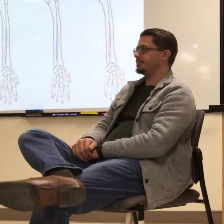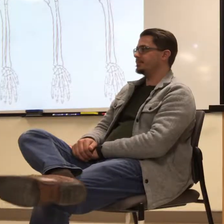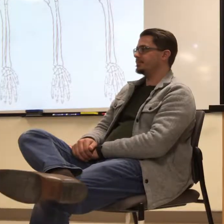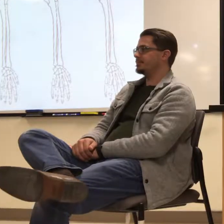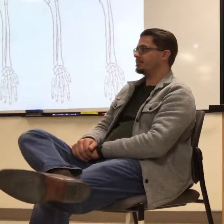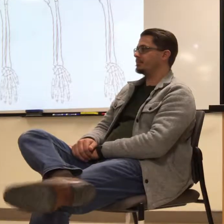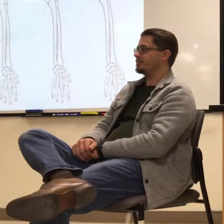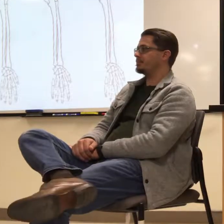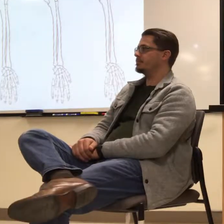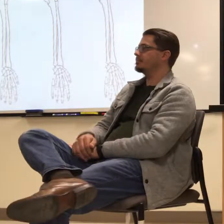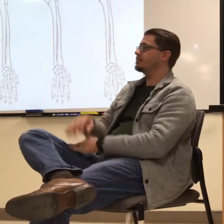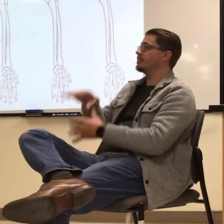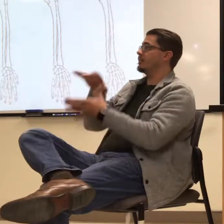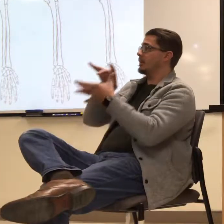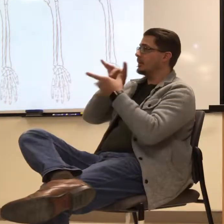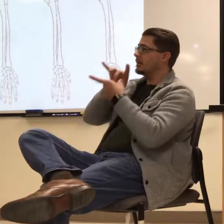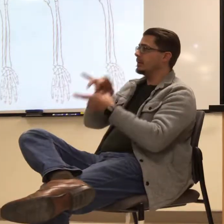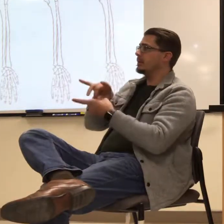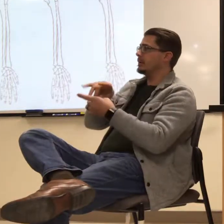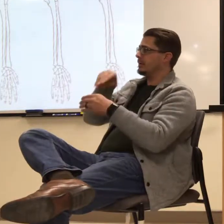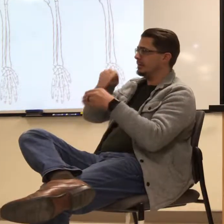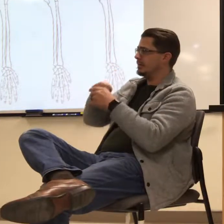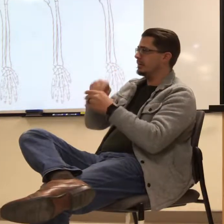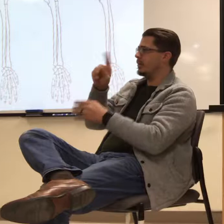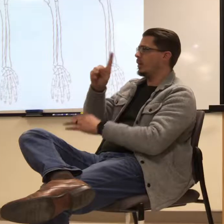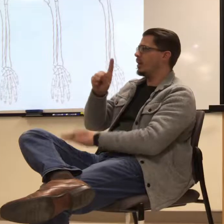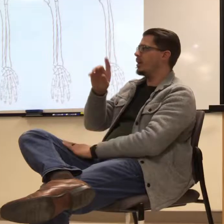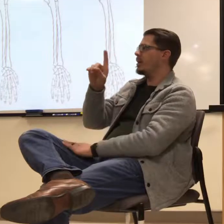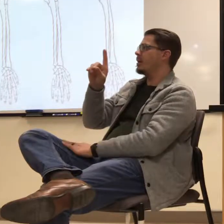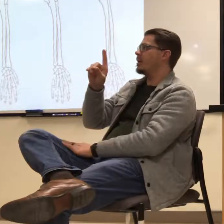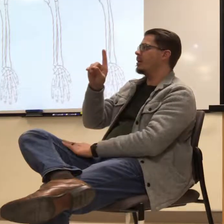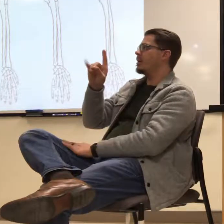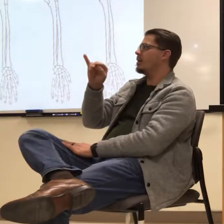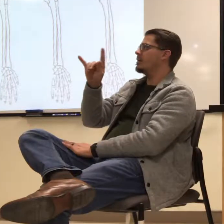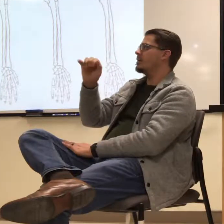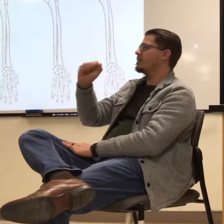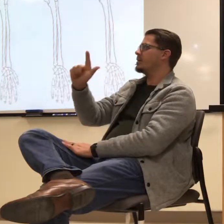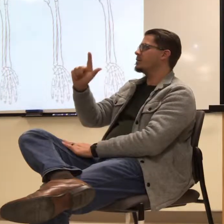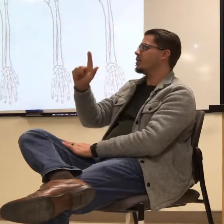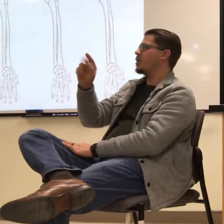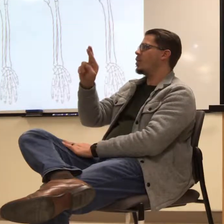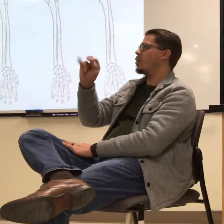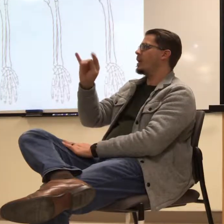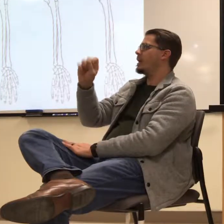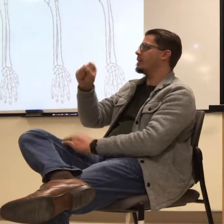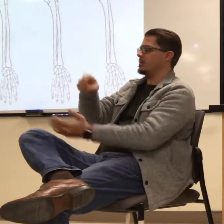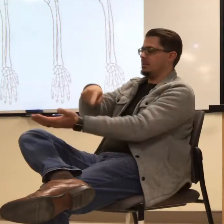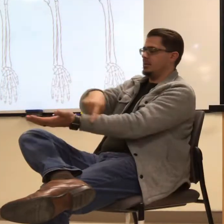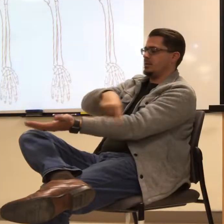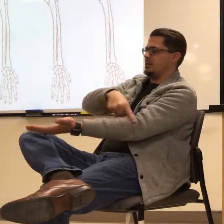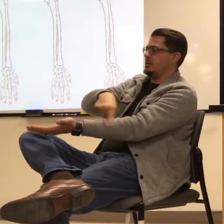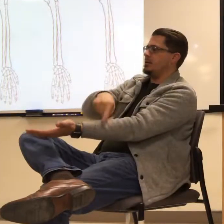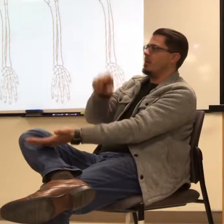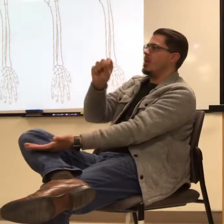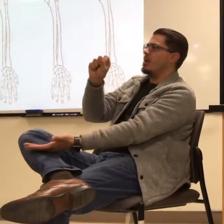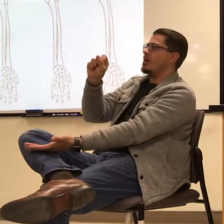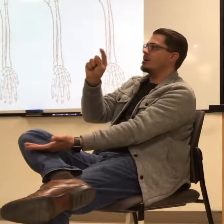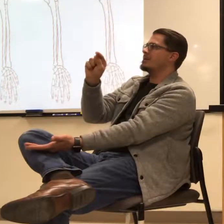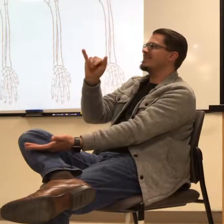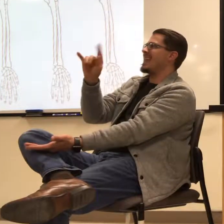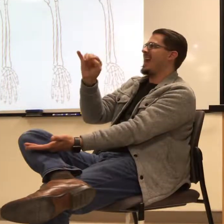And it's going to insert distal radius by the styloid process of the radius.